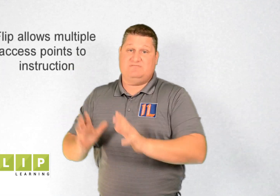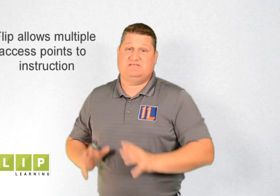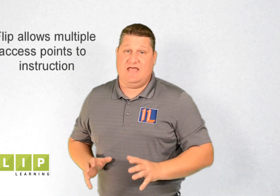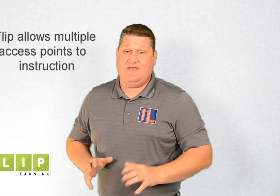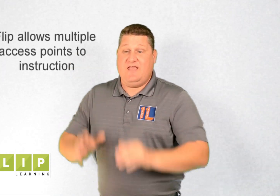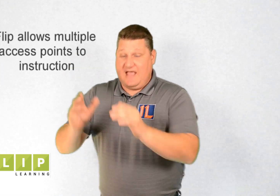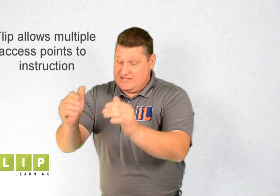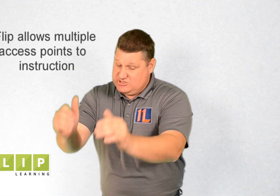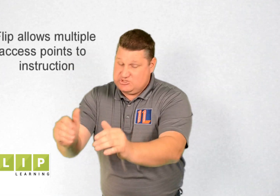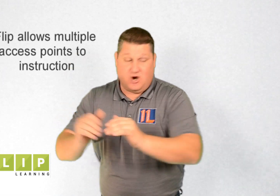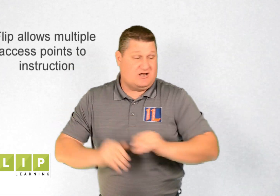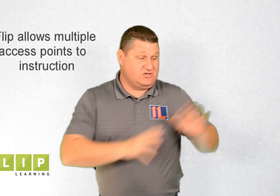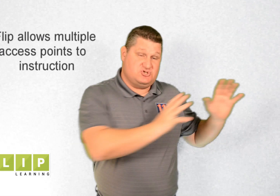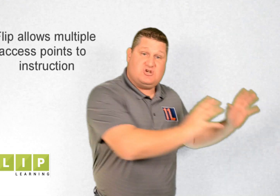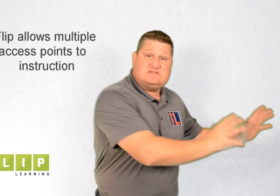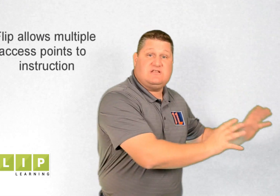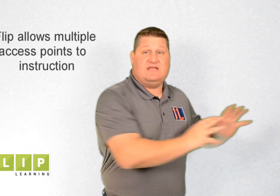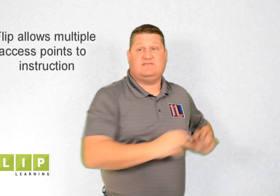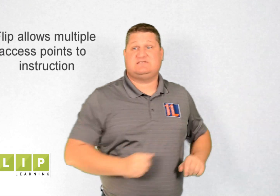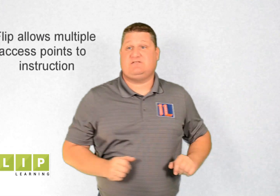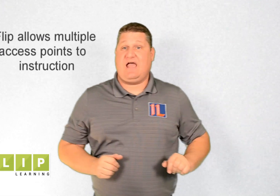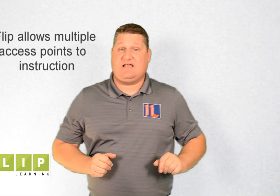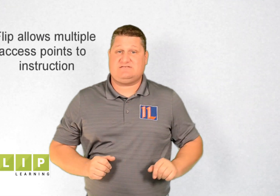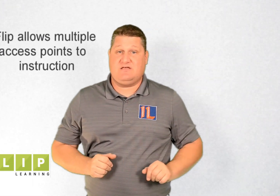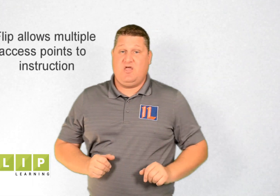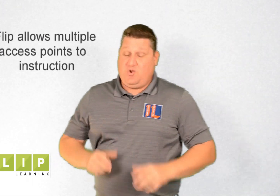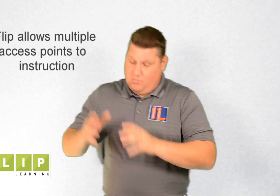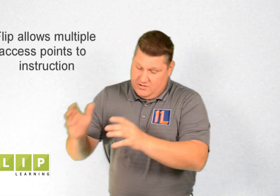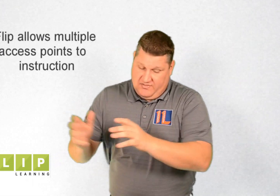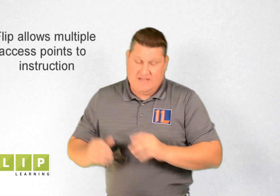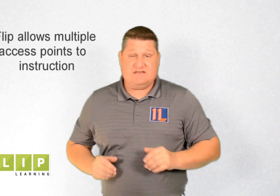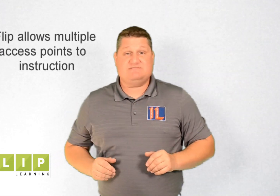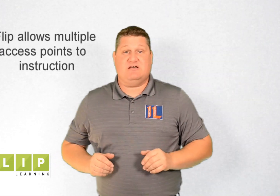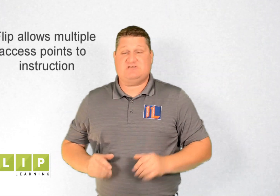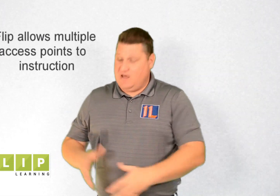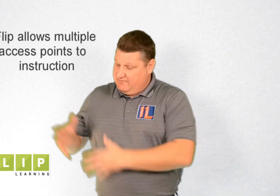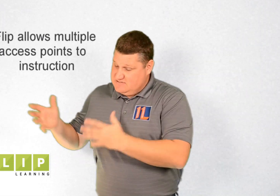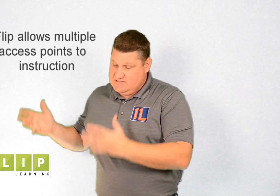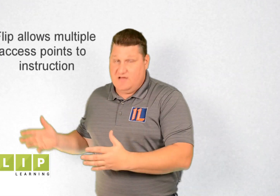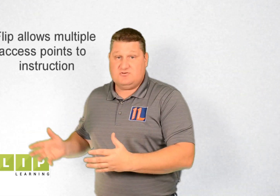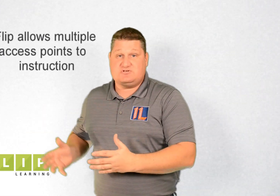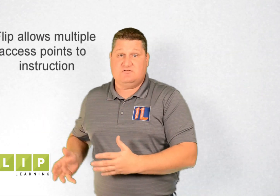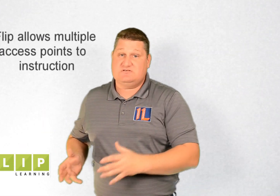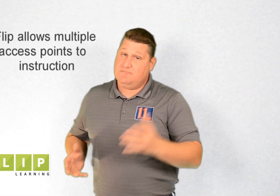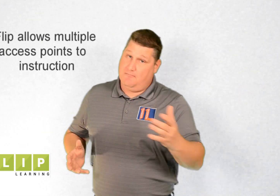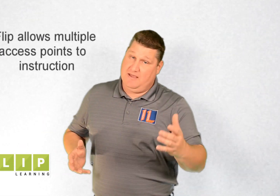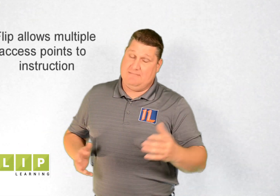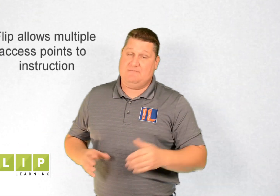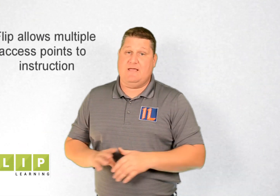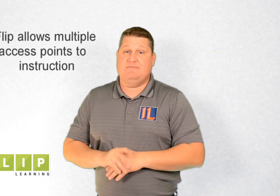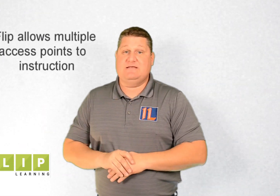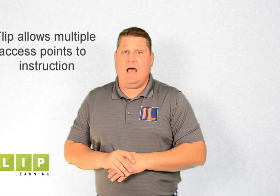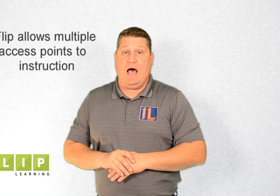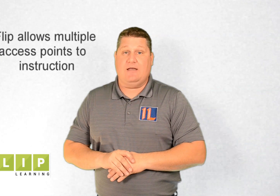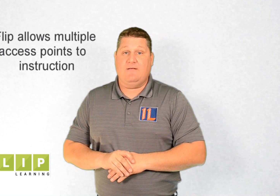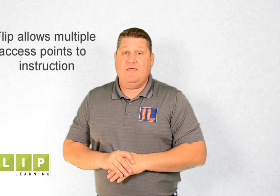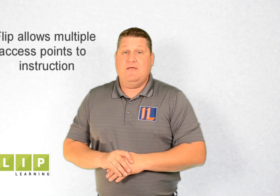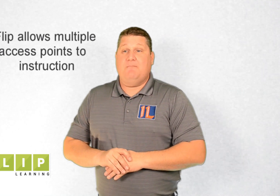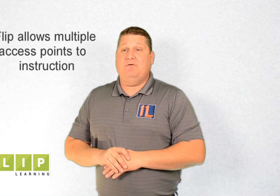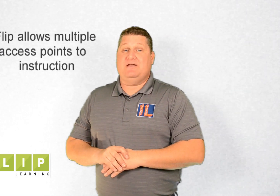subset and start it just like this class. Will they get as much out of it as the other students? Maybe, maybe not. But in